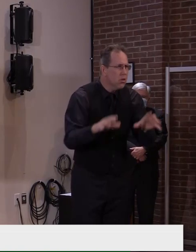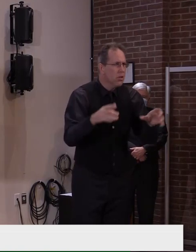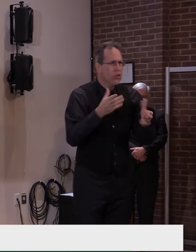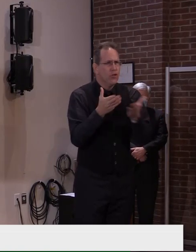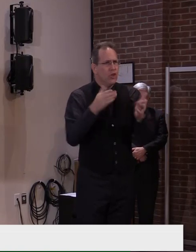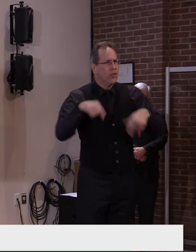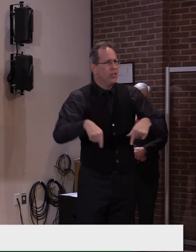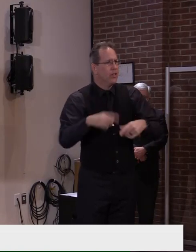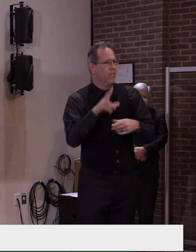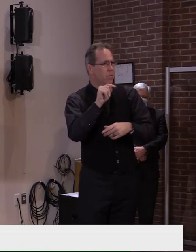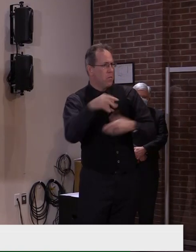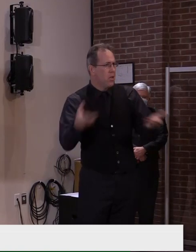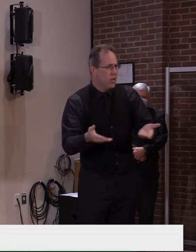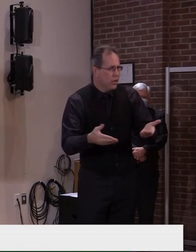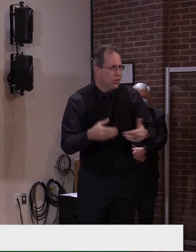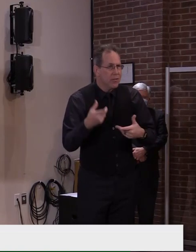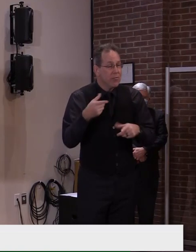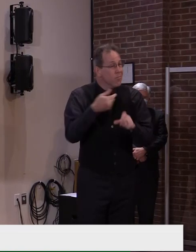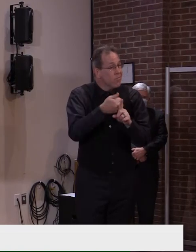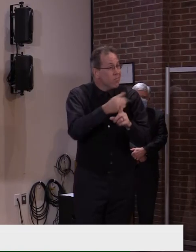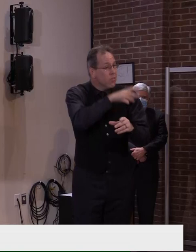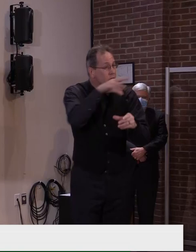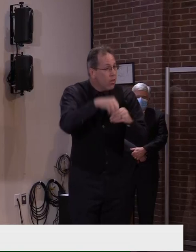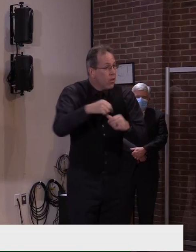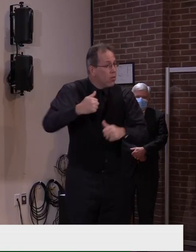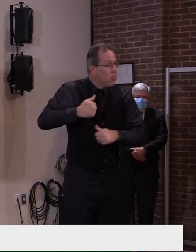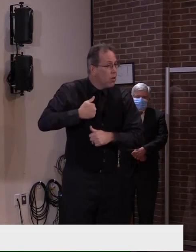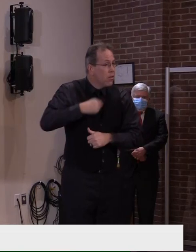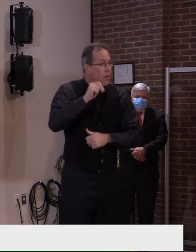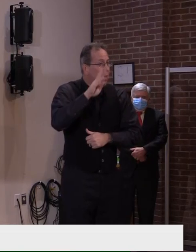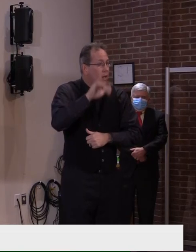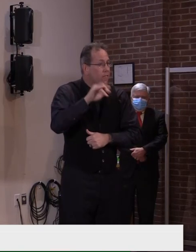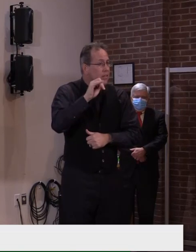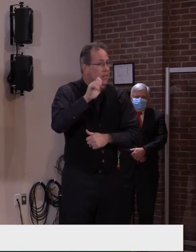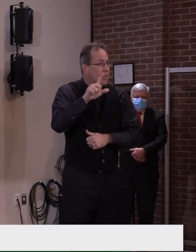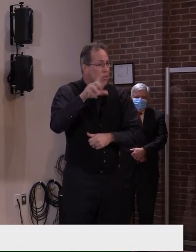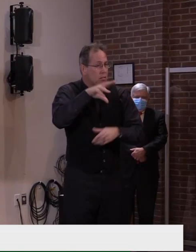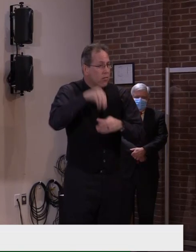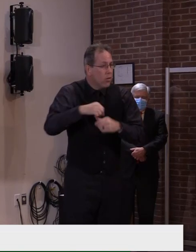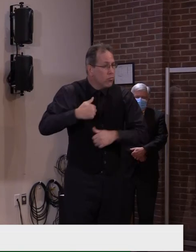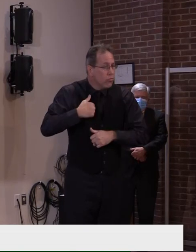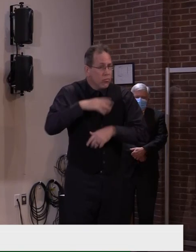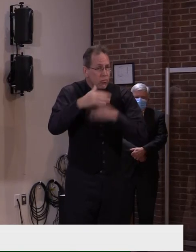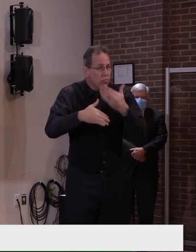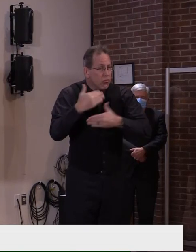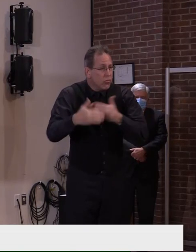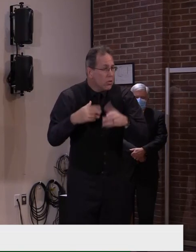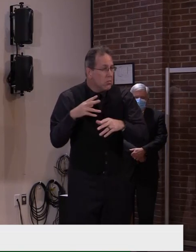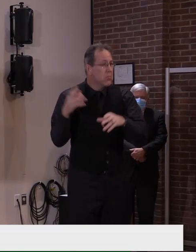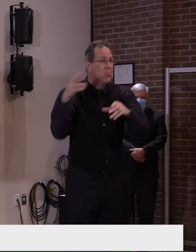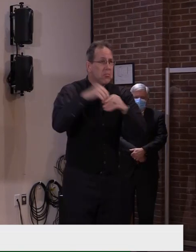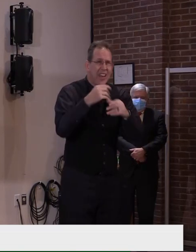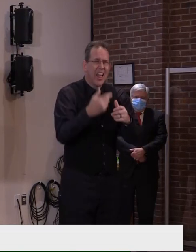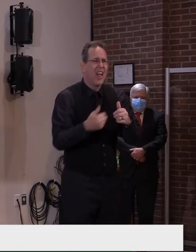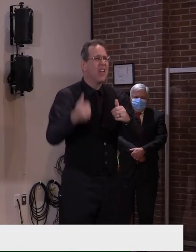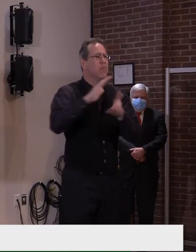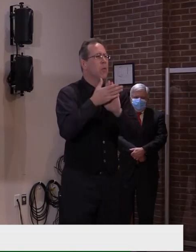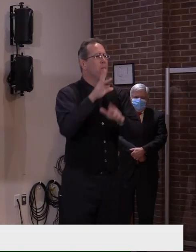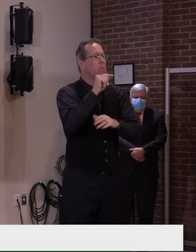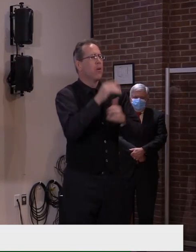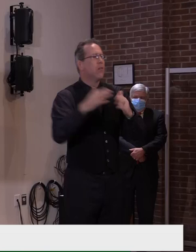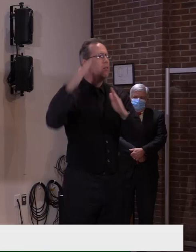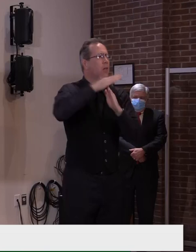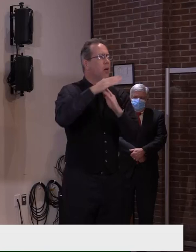his career. For his time as a Navy SEAL to being one of the state's top executives. I'm not